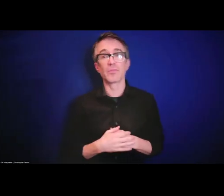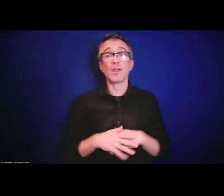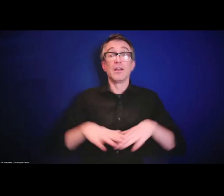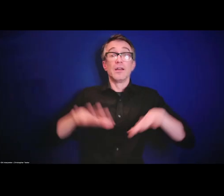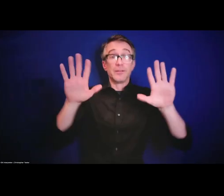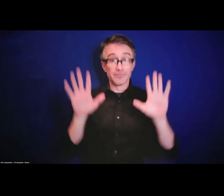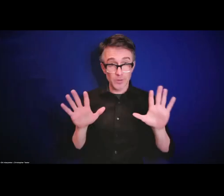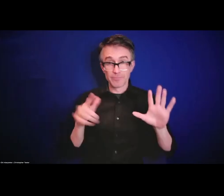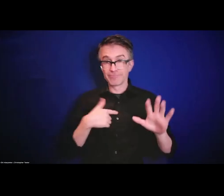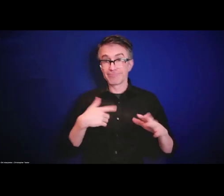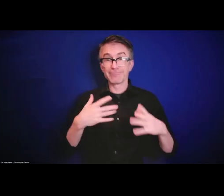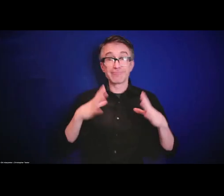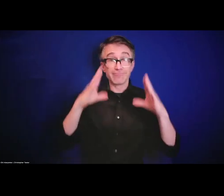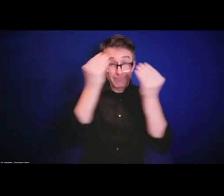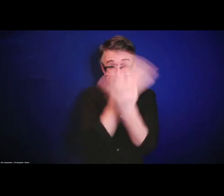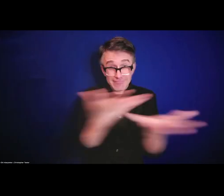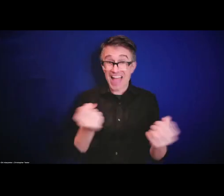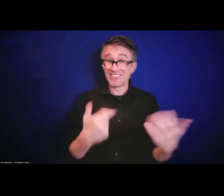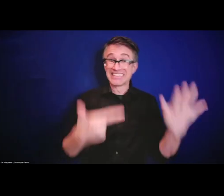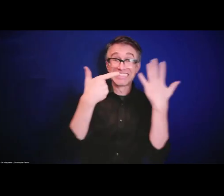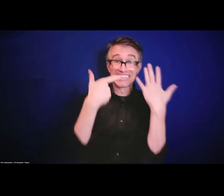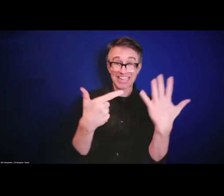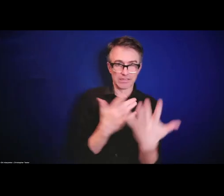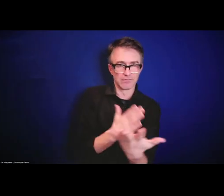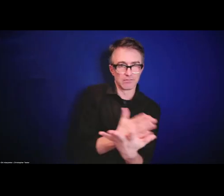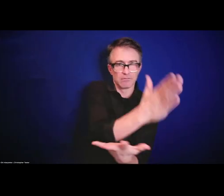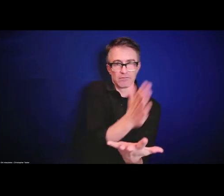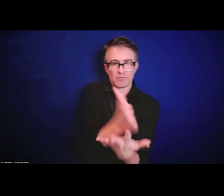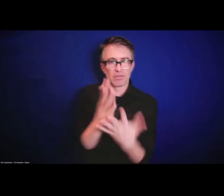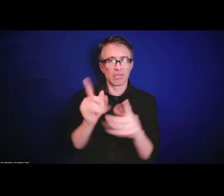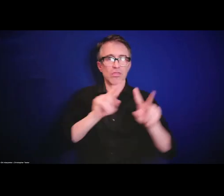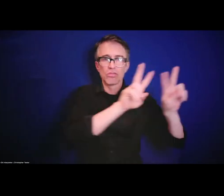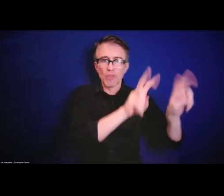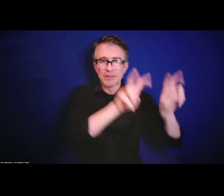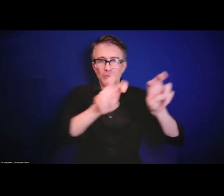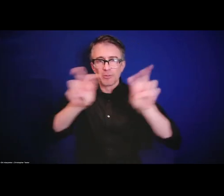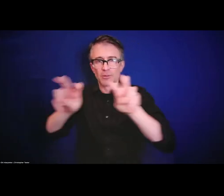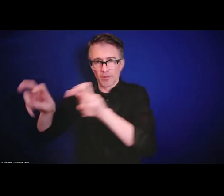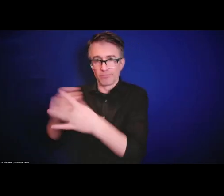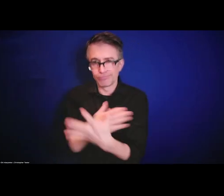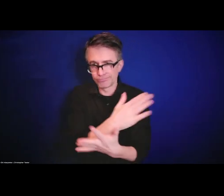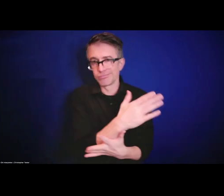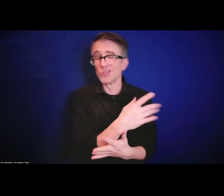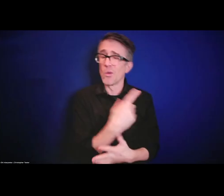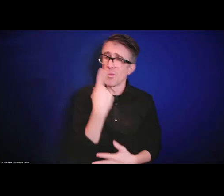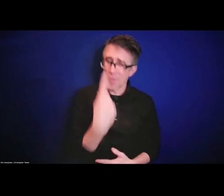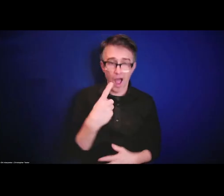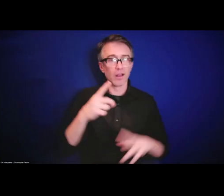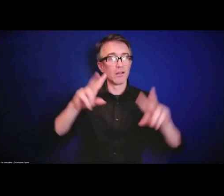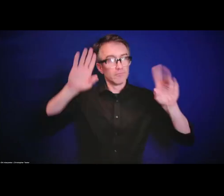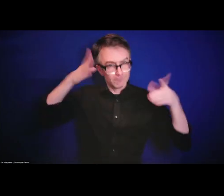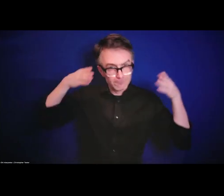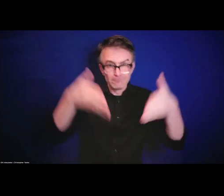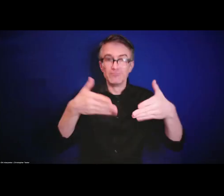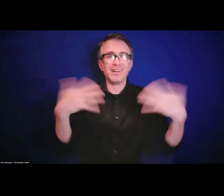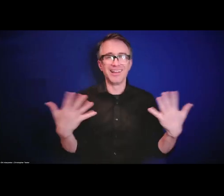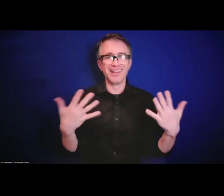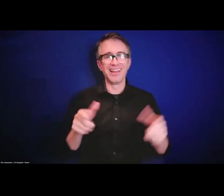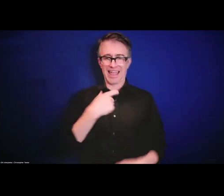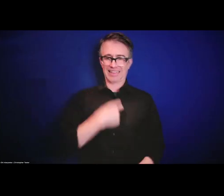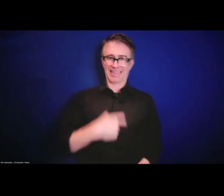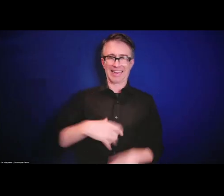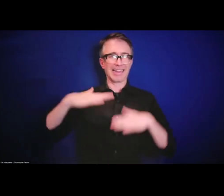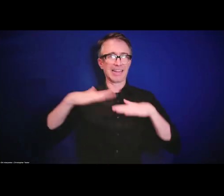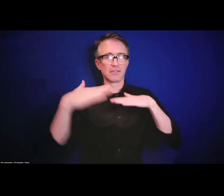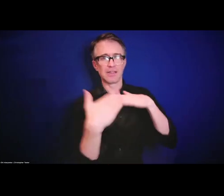the simple averages and simple disaggregations and really look at how data systems can capture the complexity